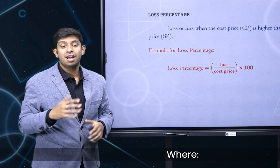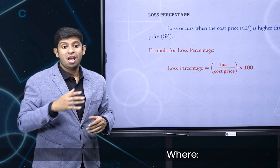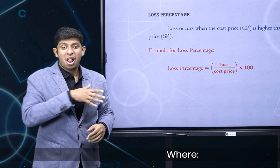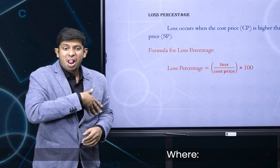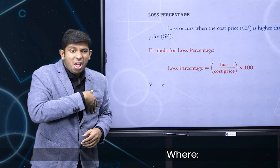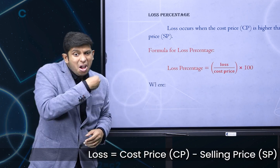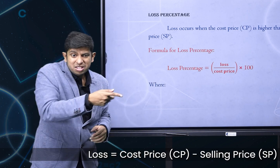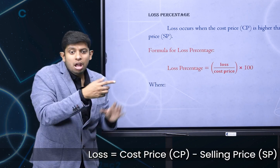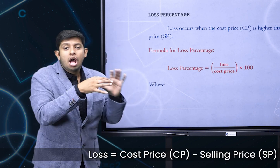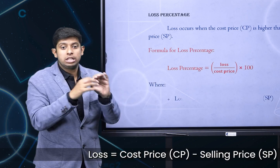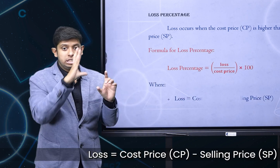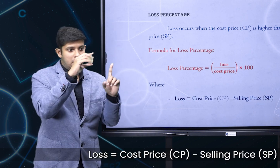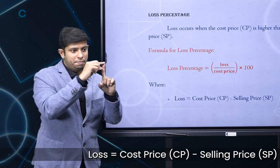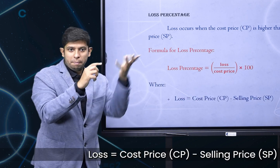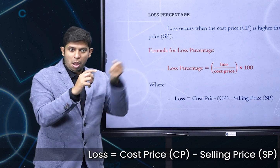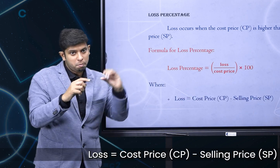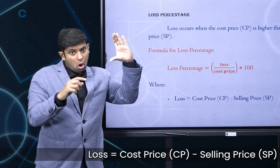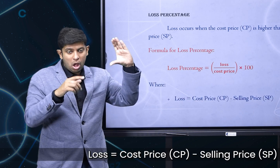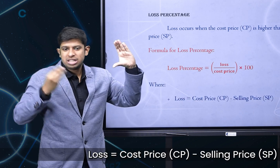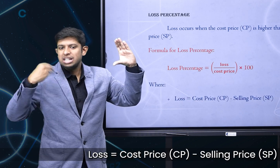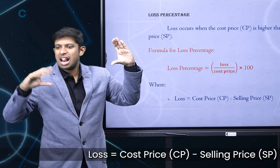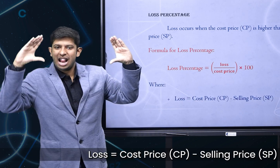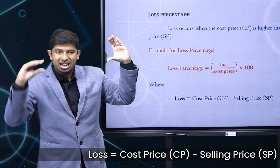where loss equals to cost price minus selling price.